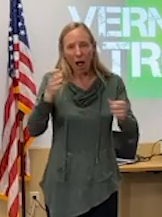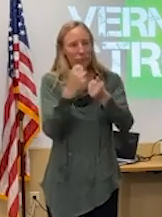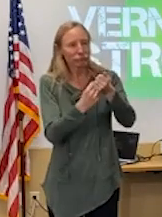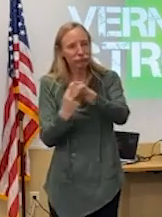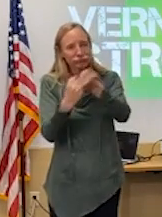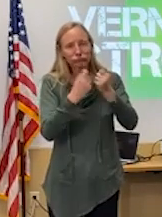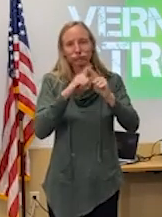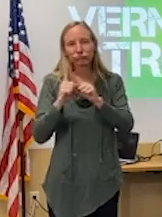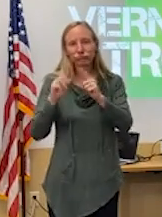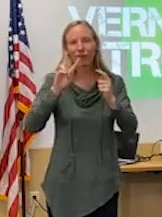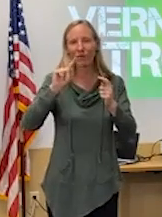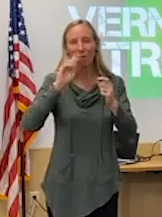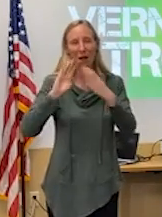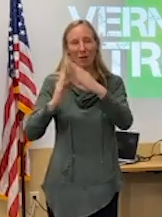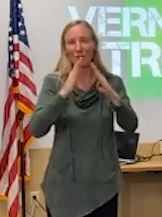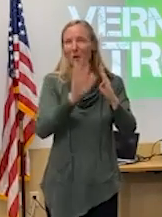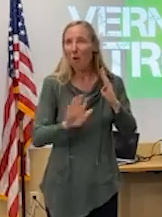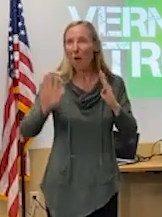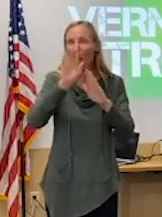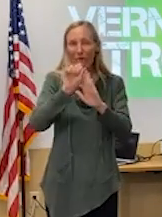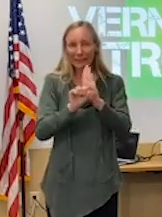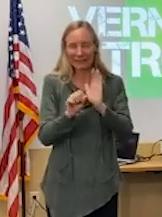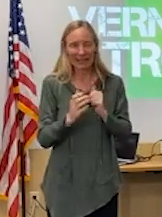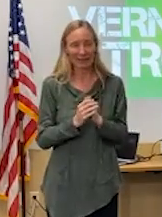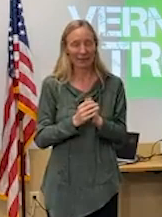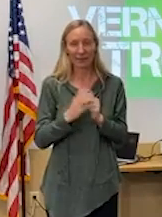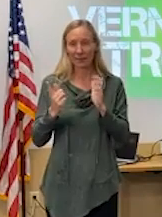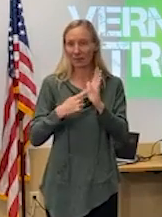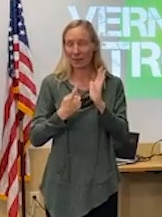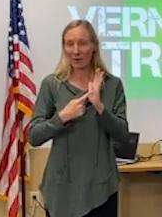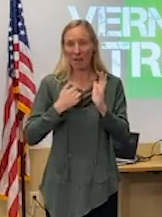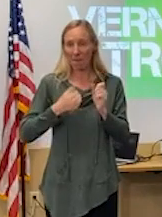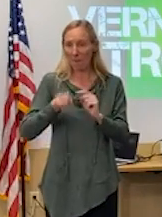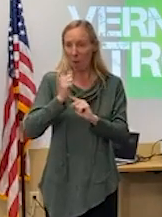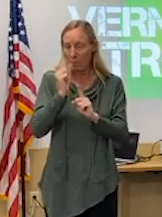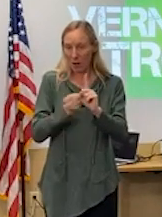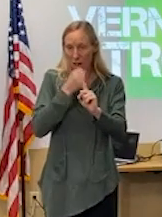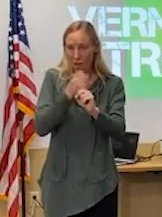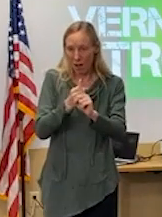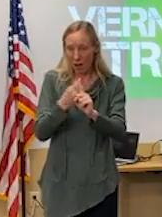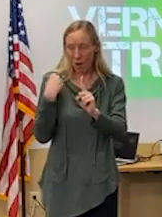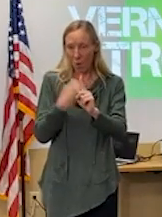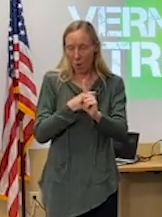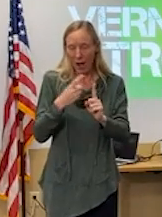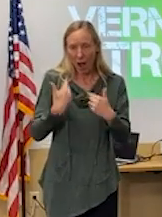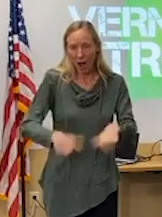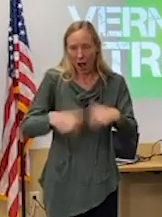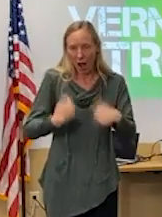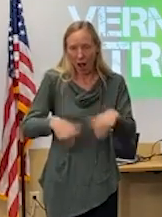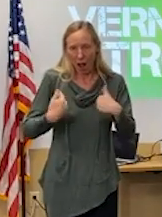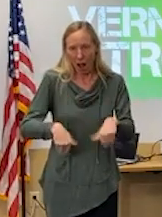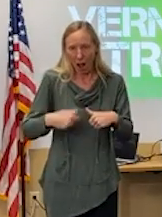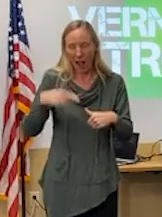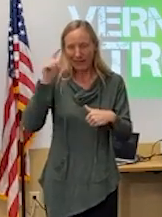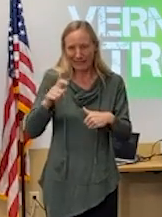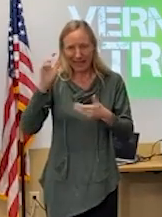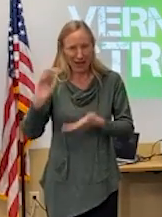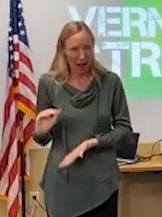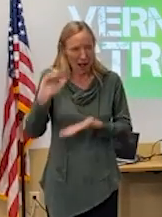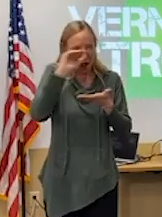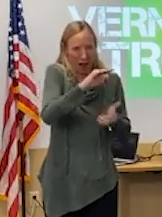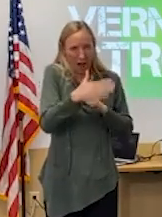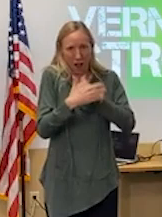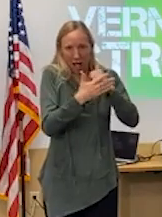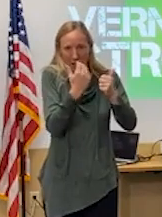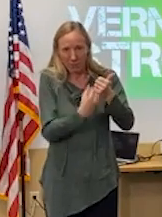Vermont communities. But these are moments in which the response and the level of philanthropy can achieve is really core